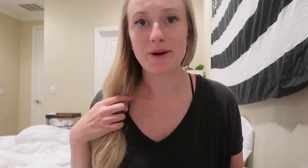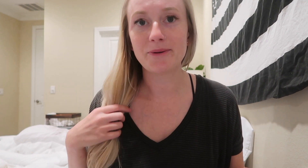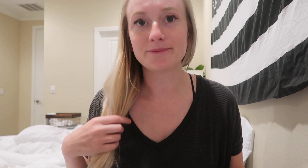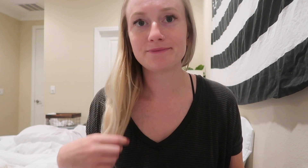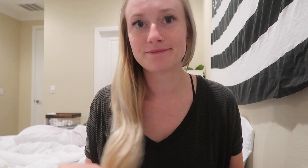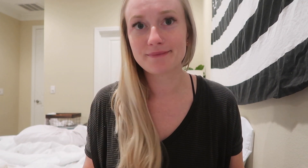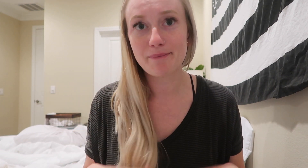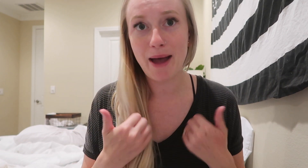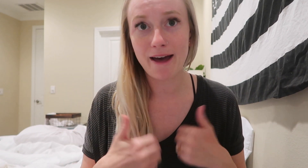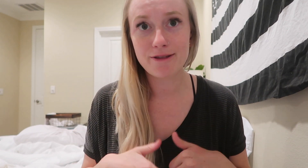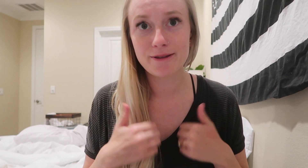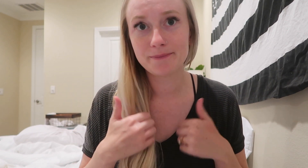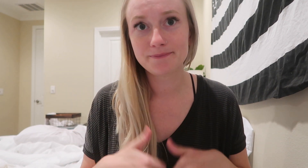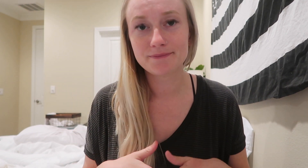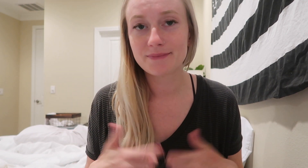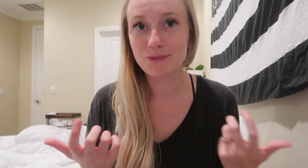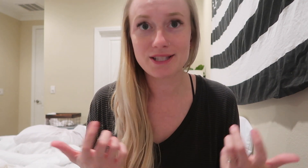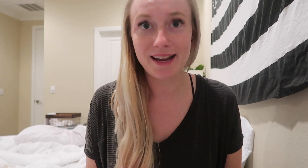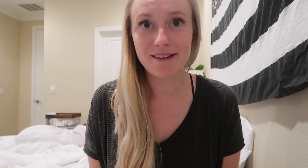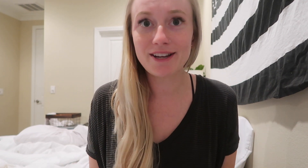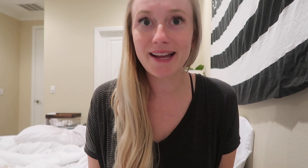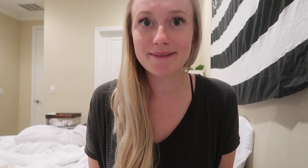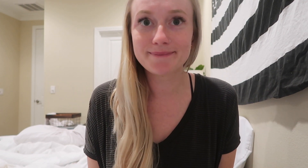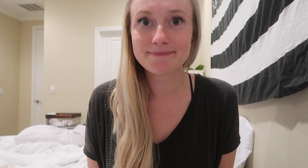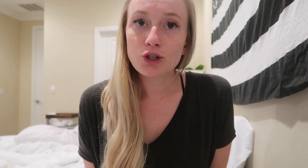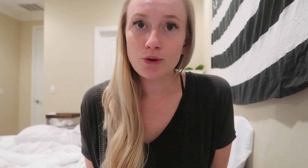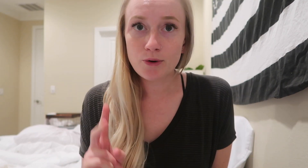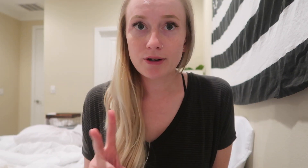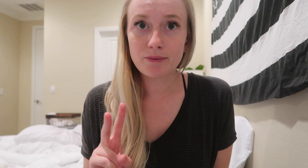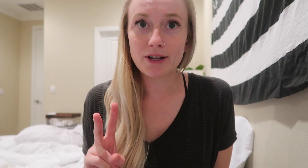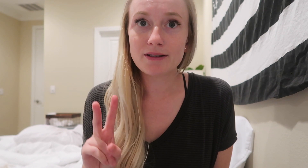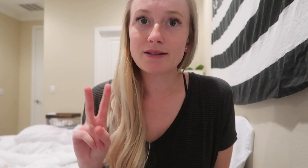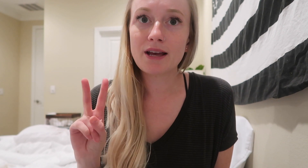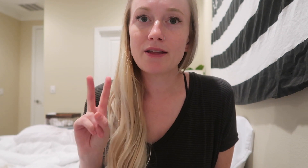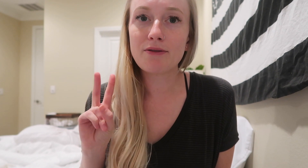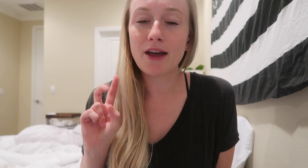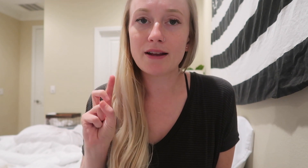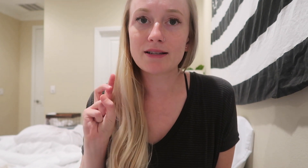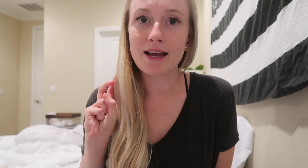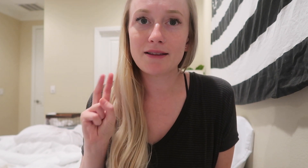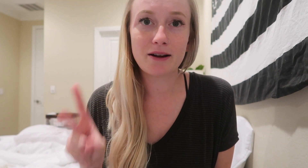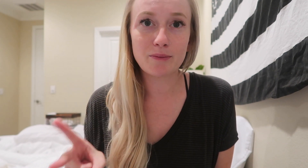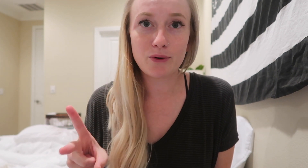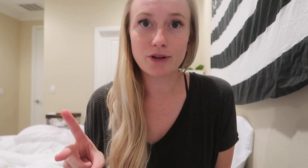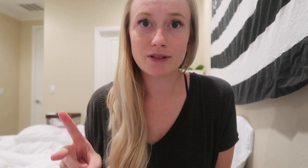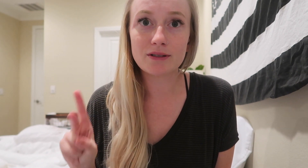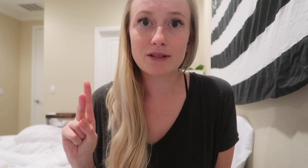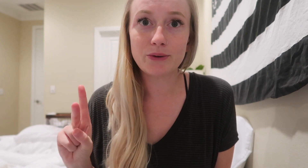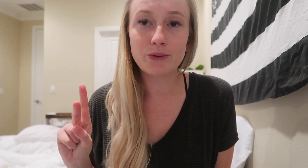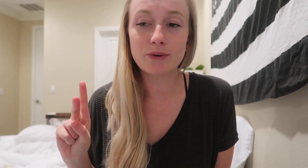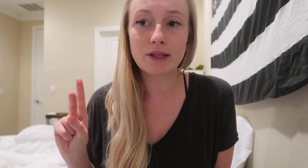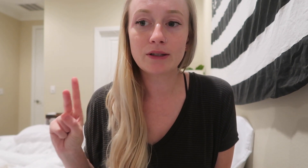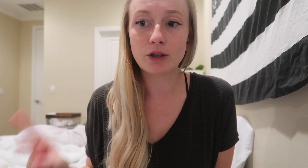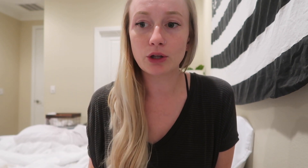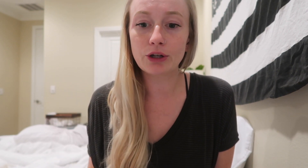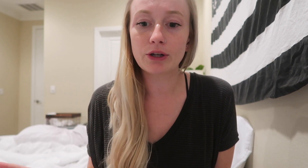So bath, we say it every night. 2 more good ones that I think are important to learn